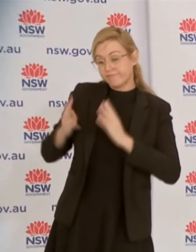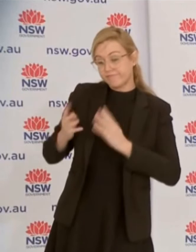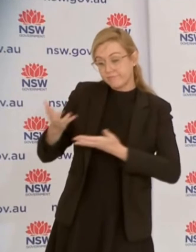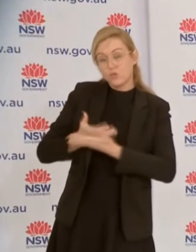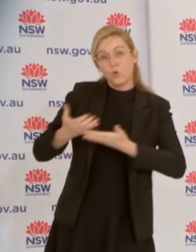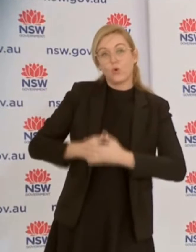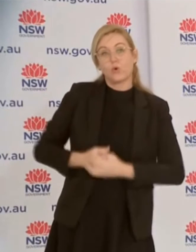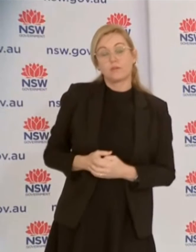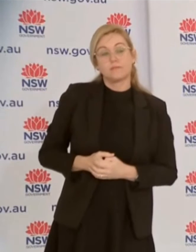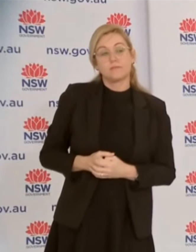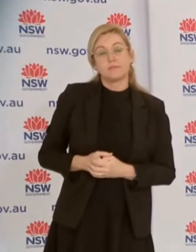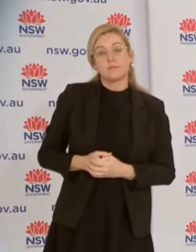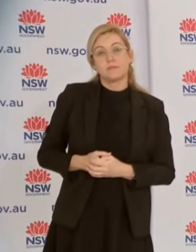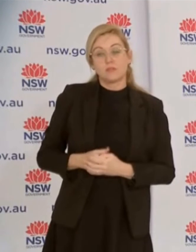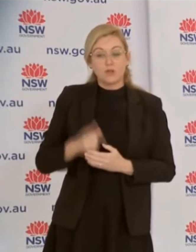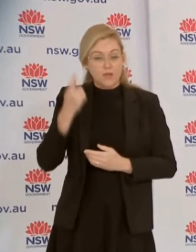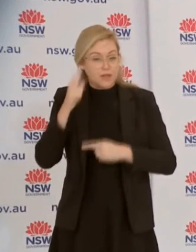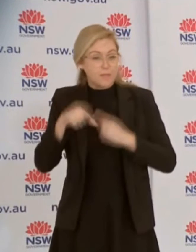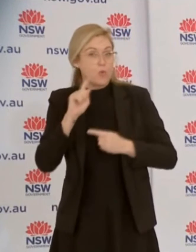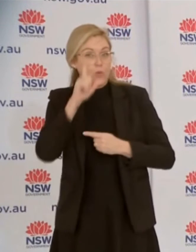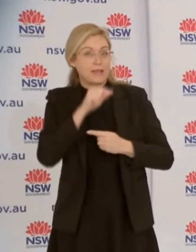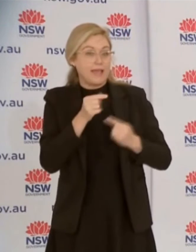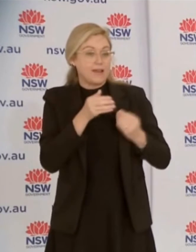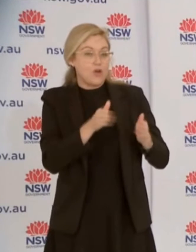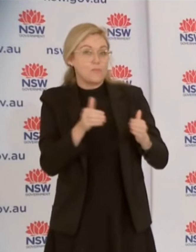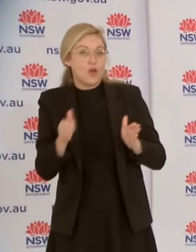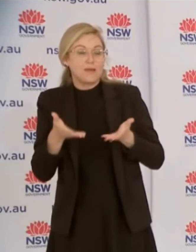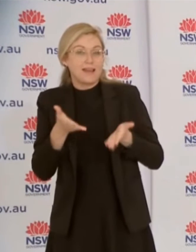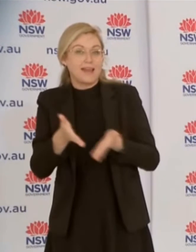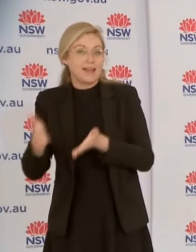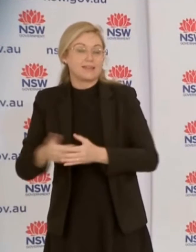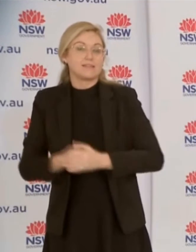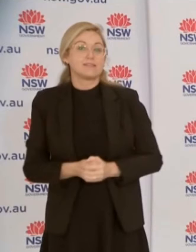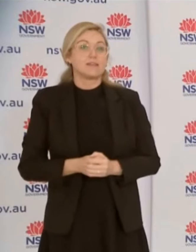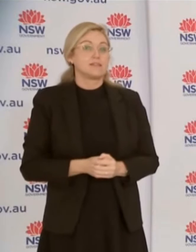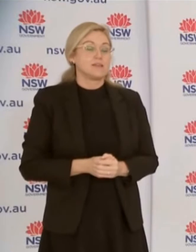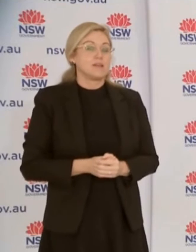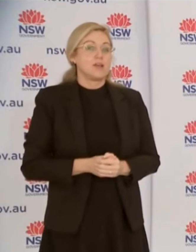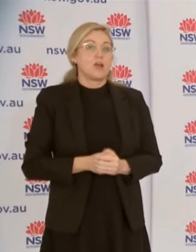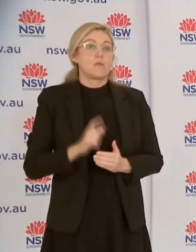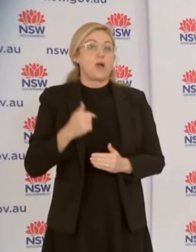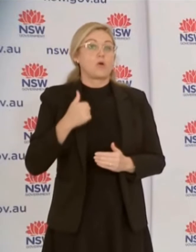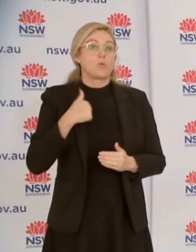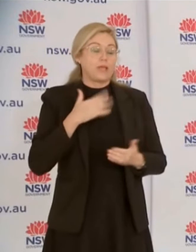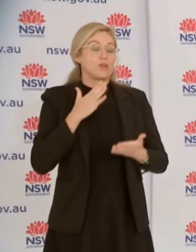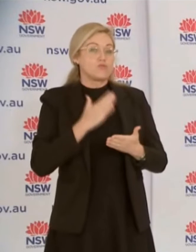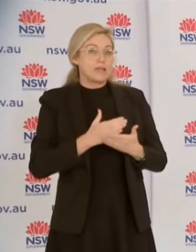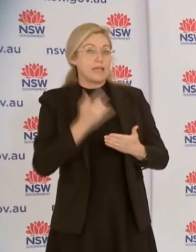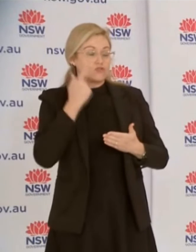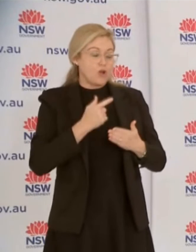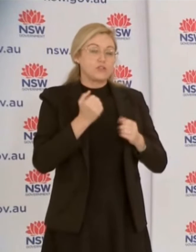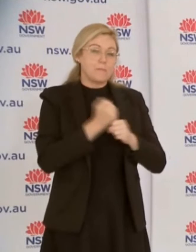confirm, following that question, the New South Wales Government, in conjunction with our health experts and agencies across the board, is working on finalising our